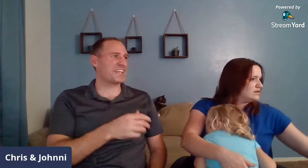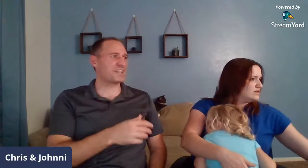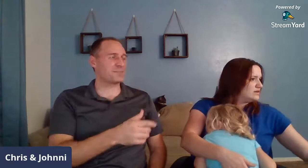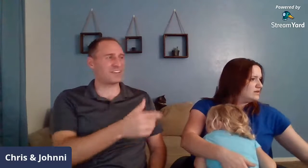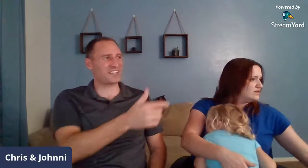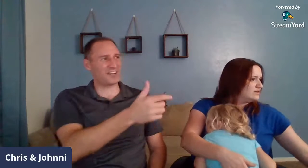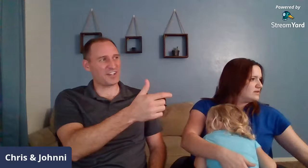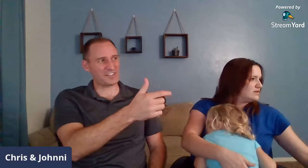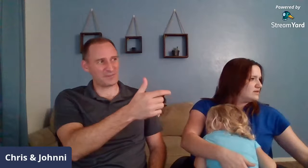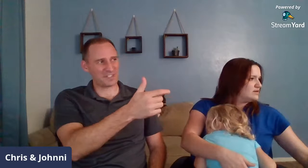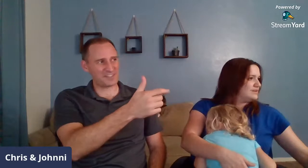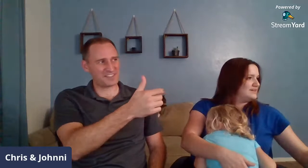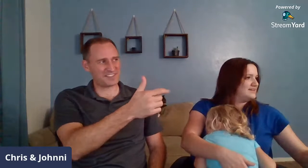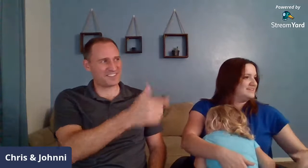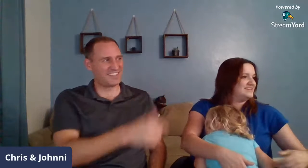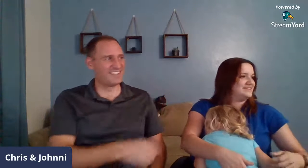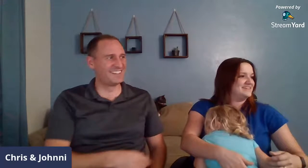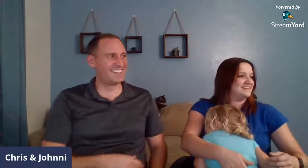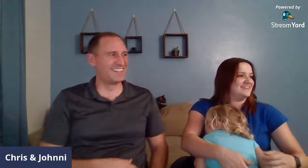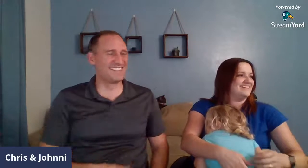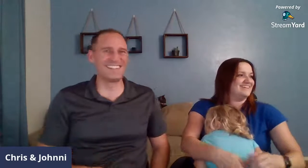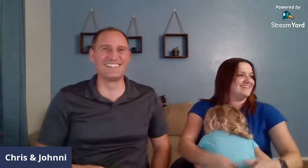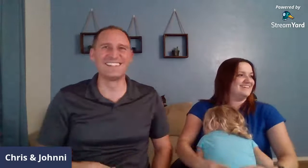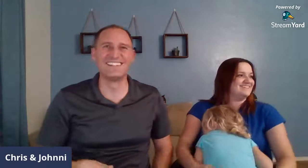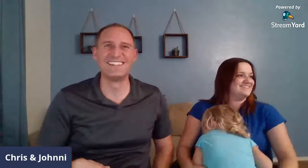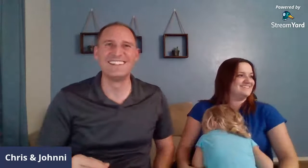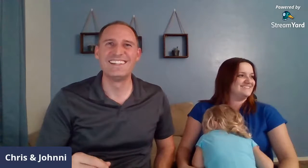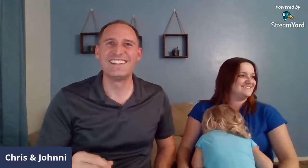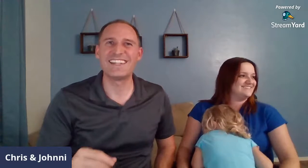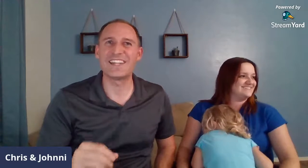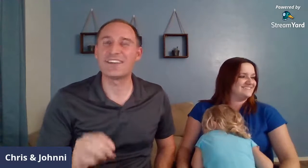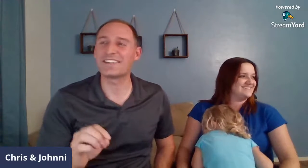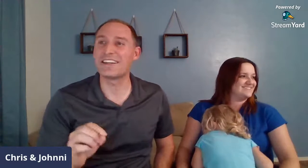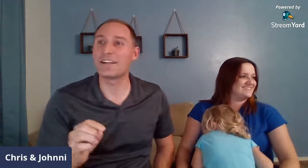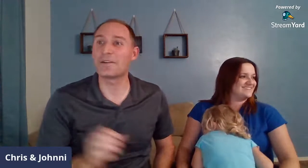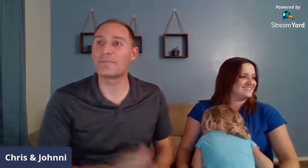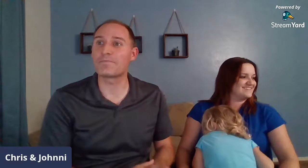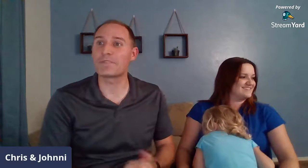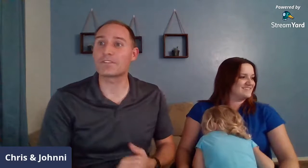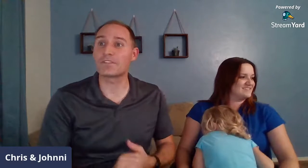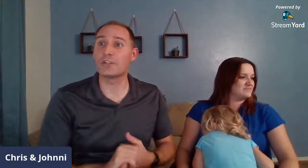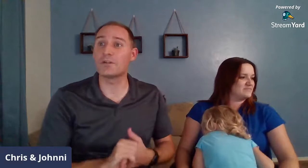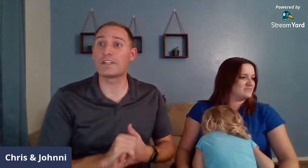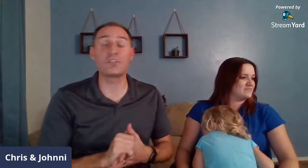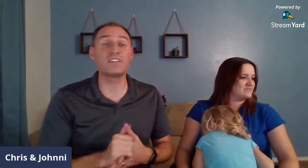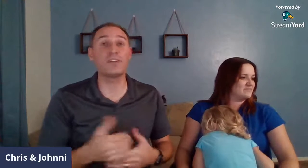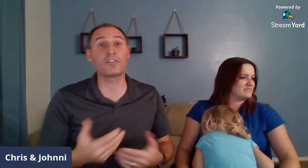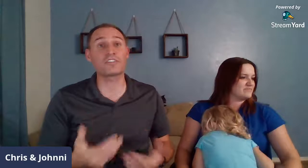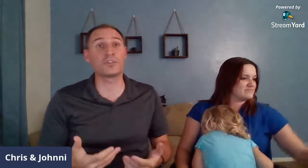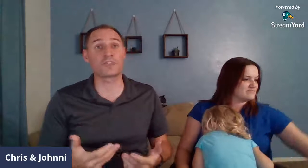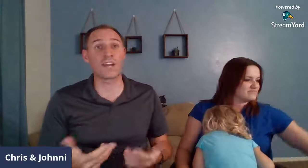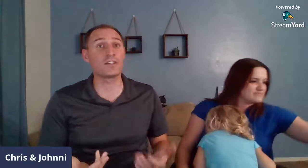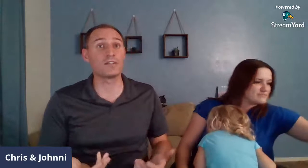of compressed air, and I just want to. Anyways, so increasing your exposure, how do you do